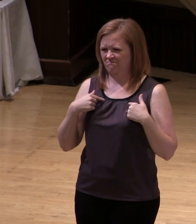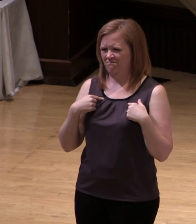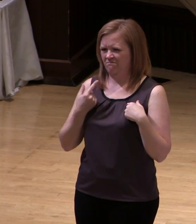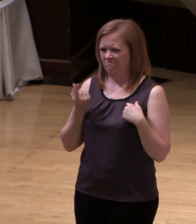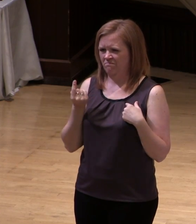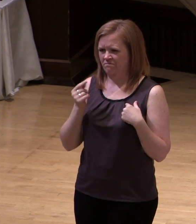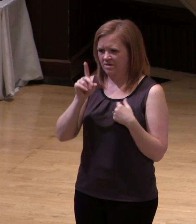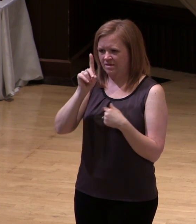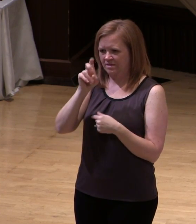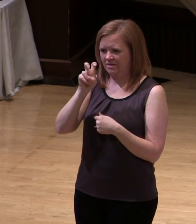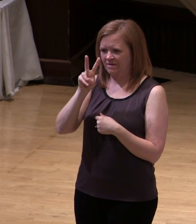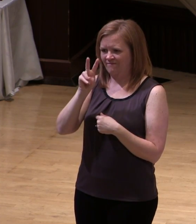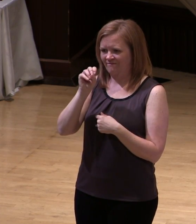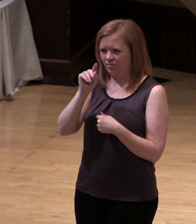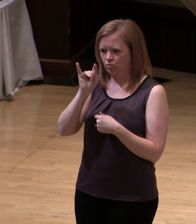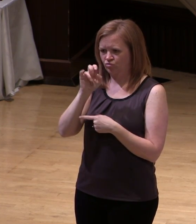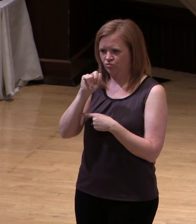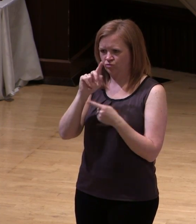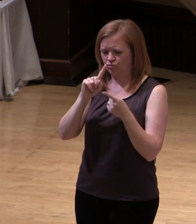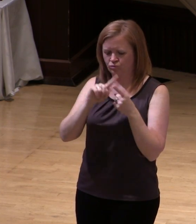devotion to? Where is it going?